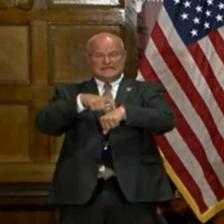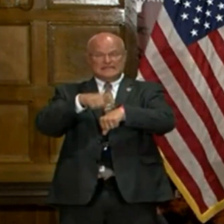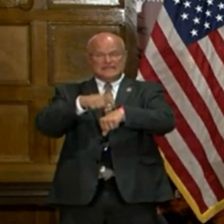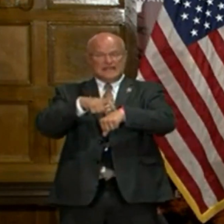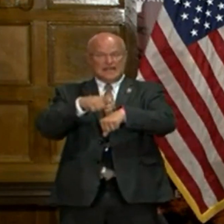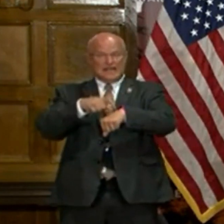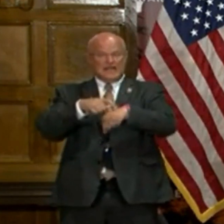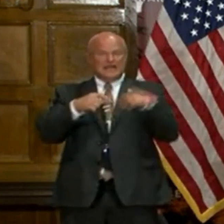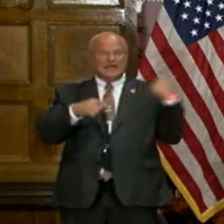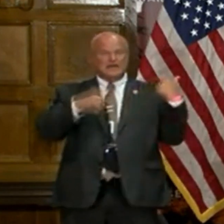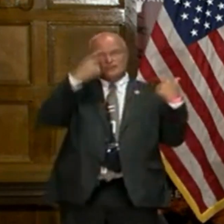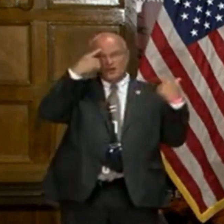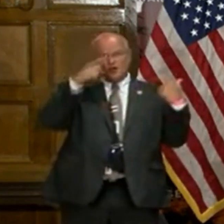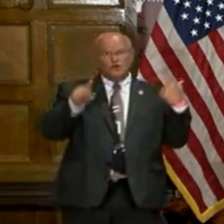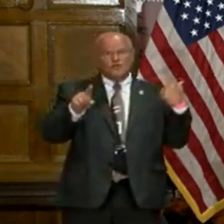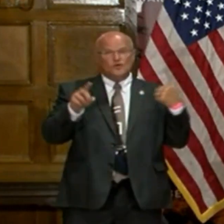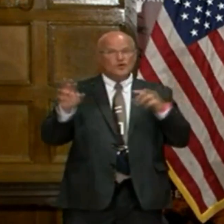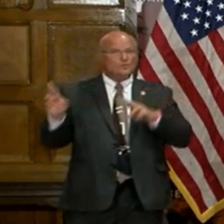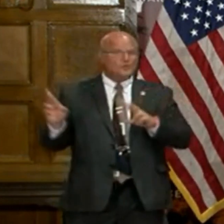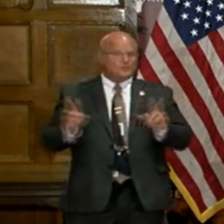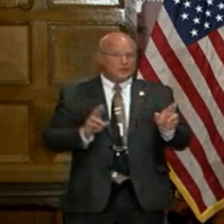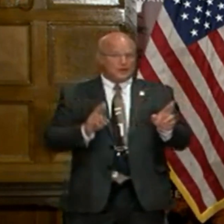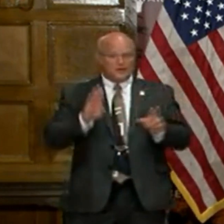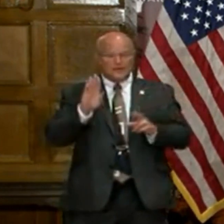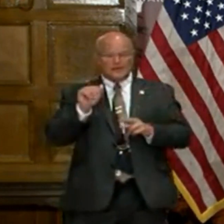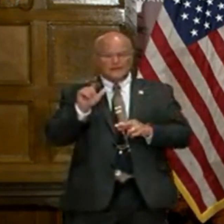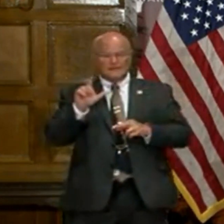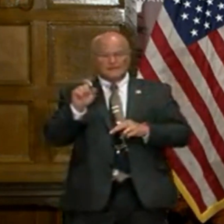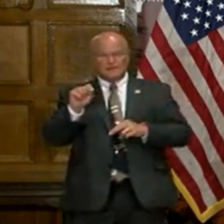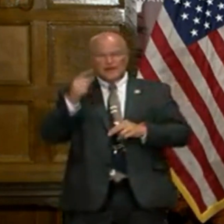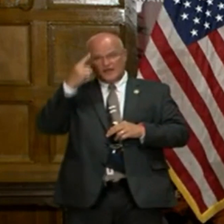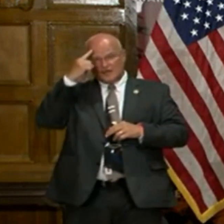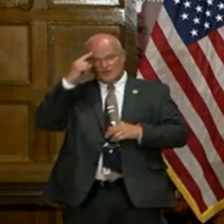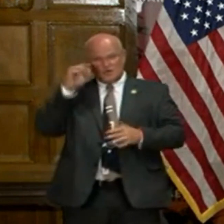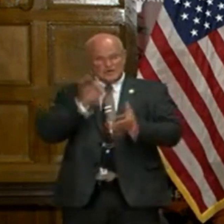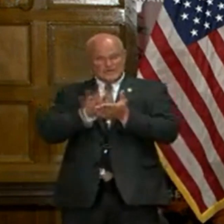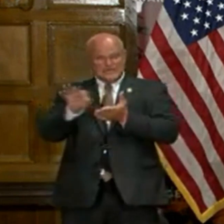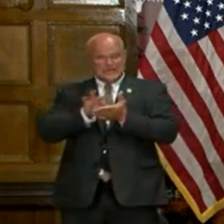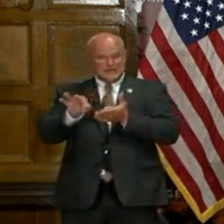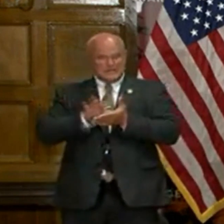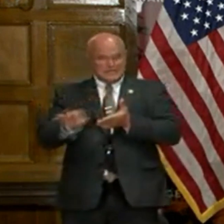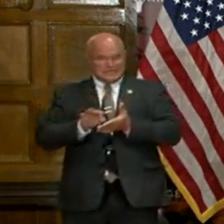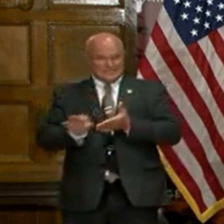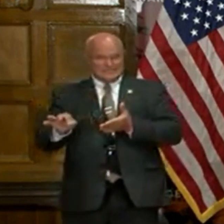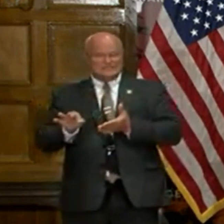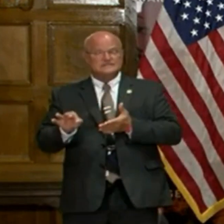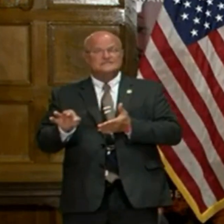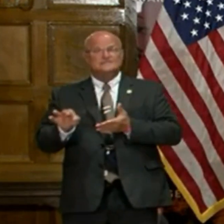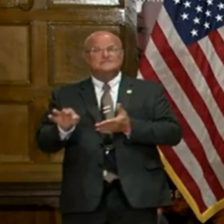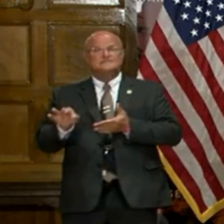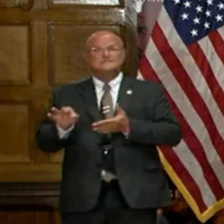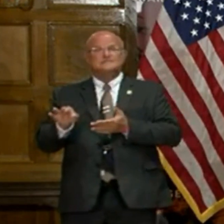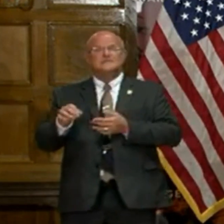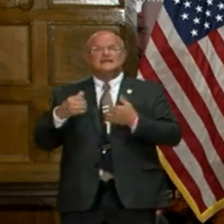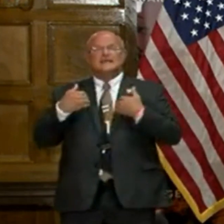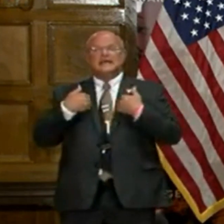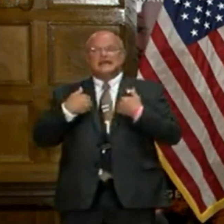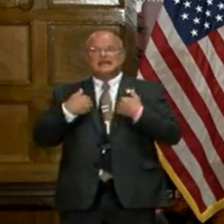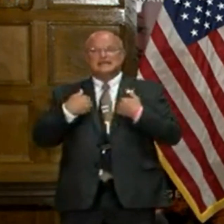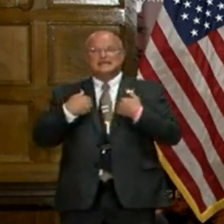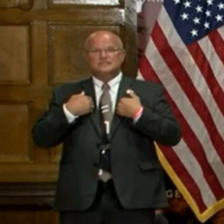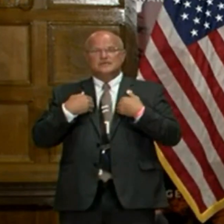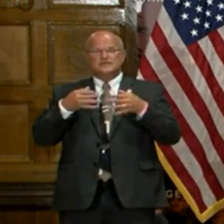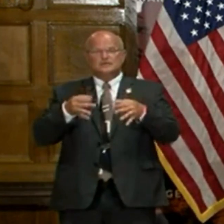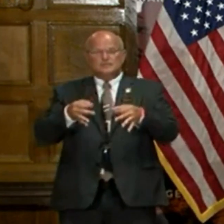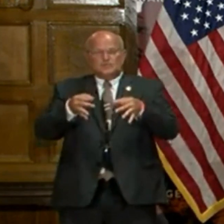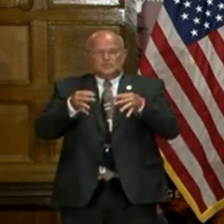frame for preparing the ballot for tabulation and for counting has been